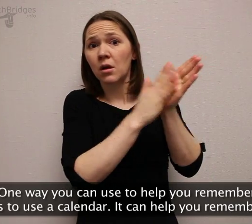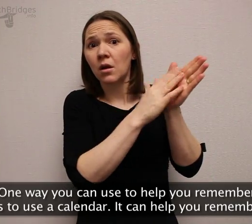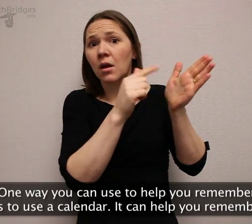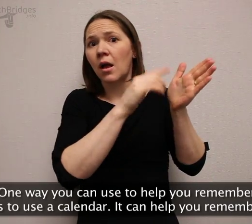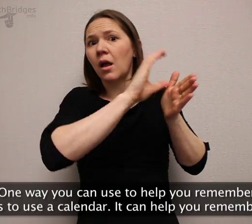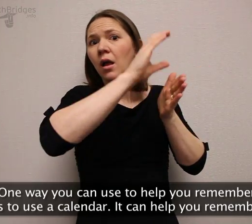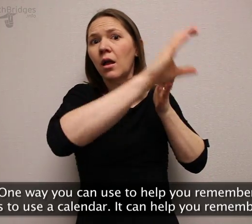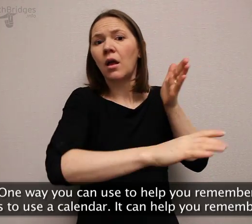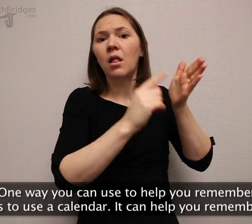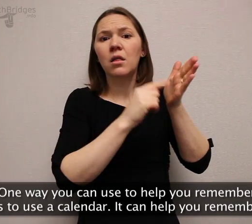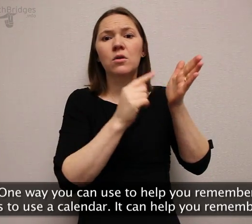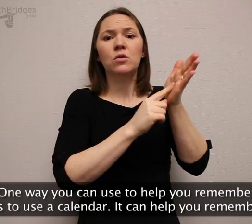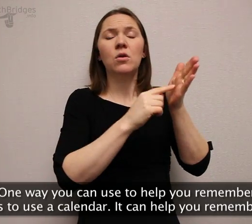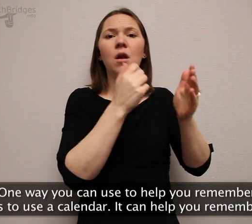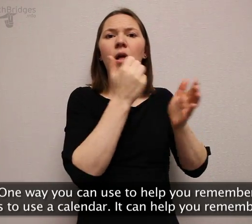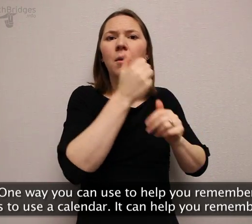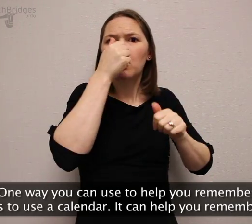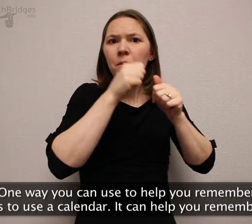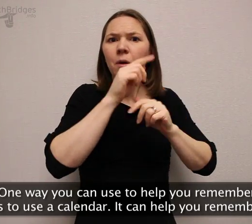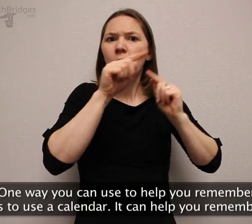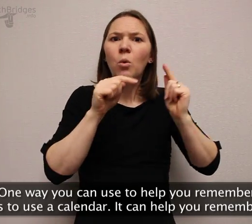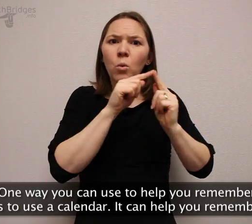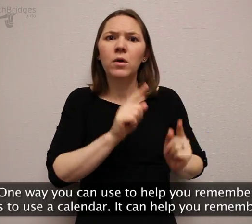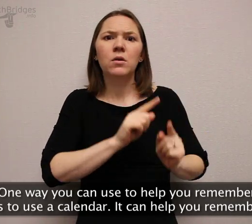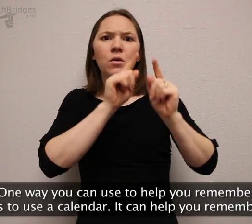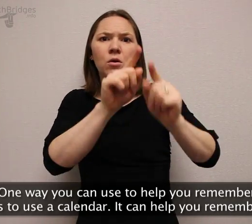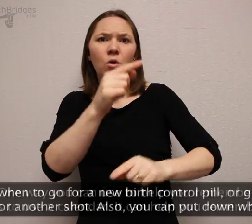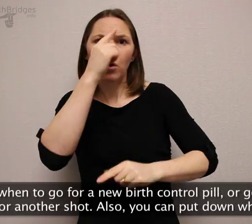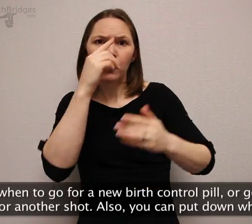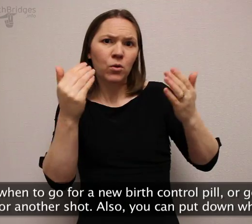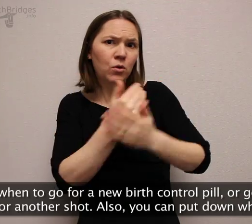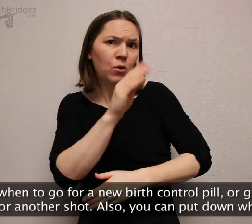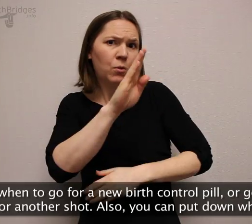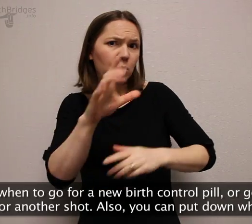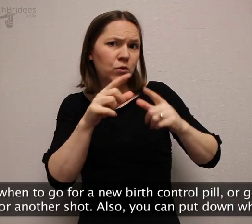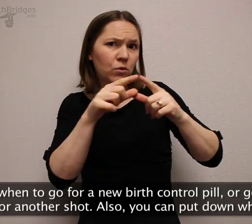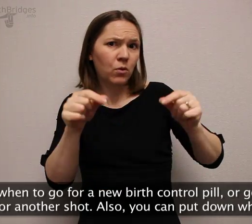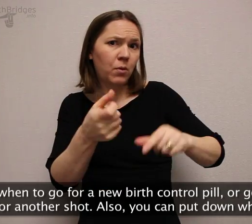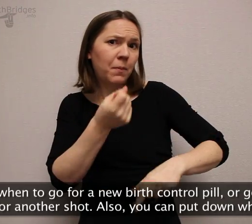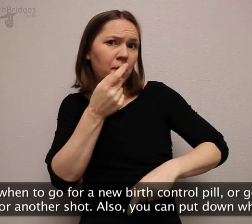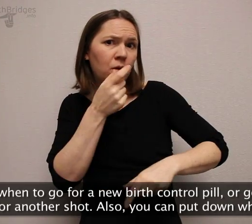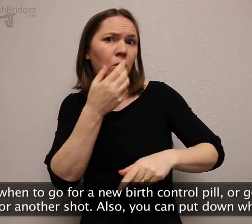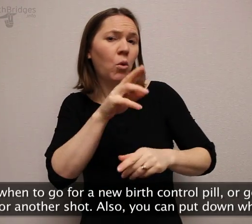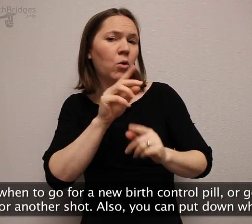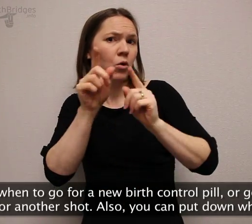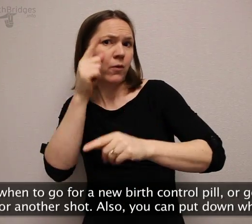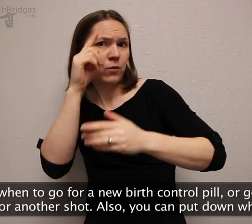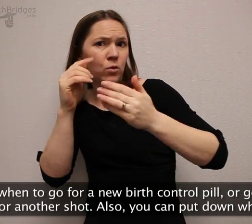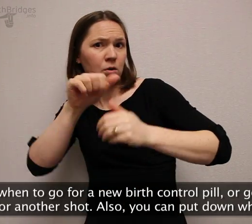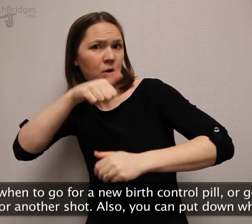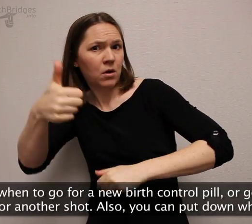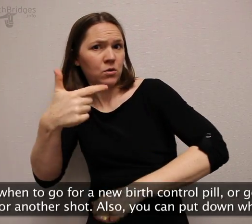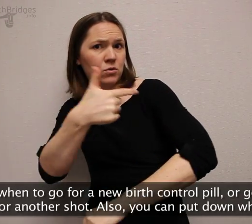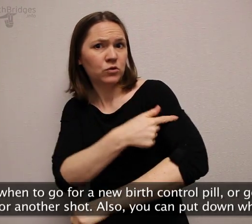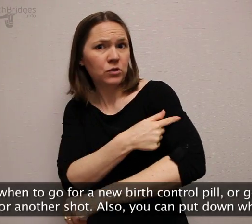help you remember is to use a calendar, and you can help you remember when to go for a new birth control pill or go for another